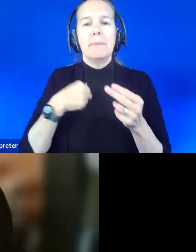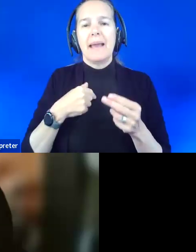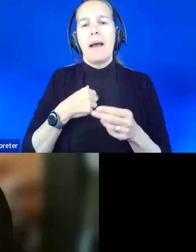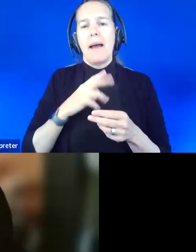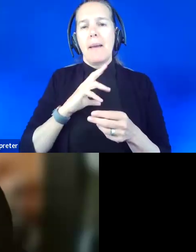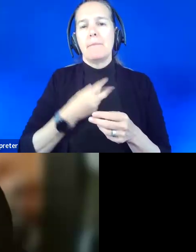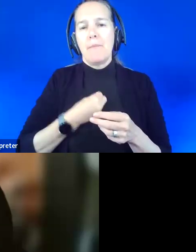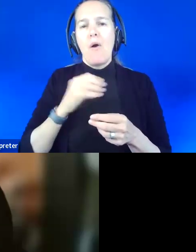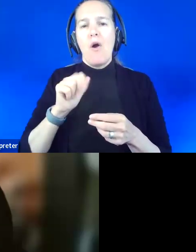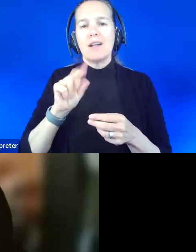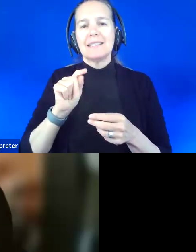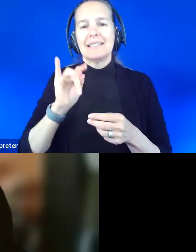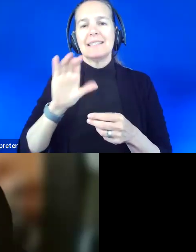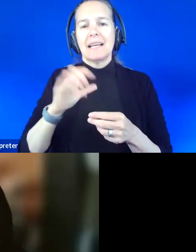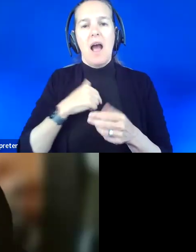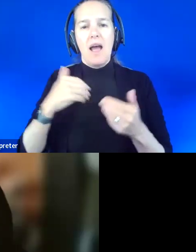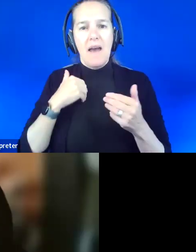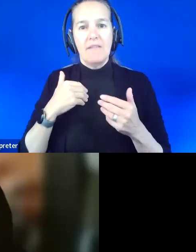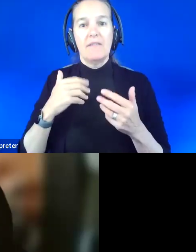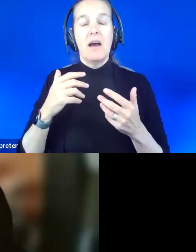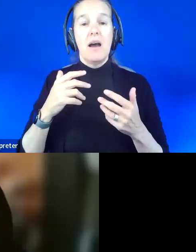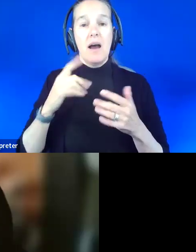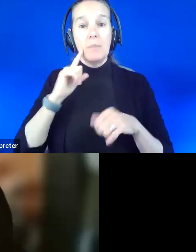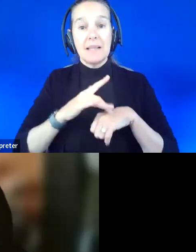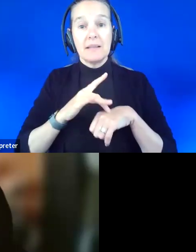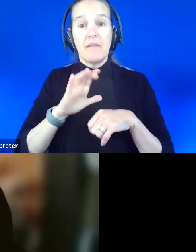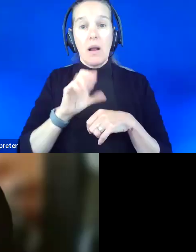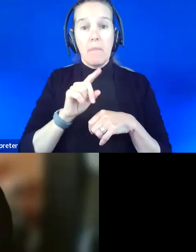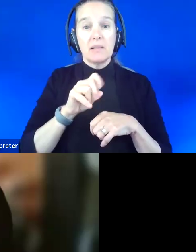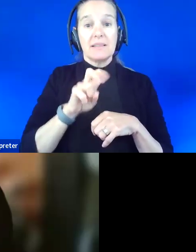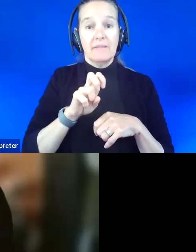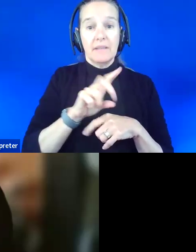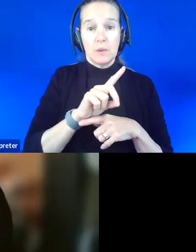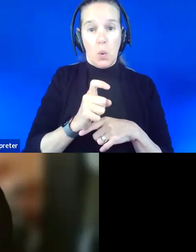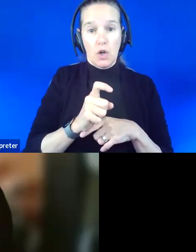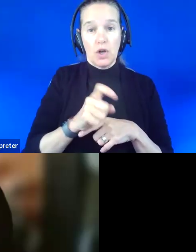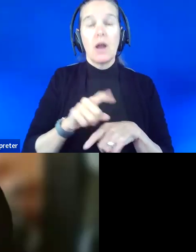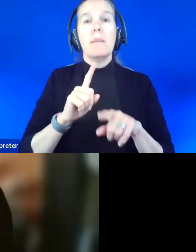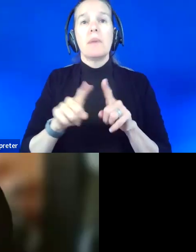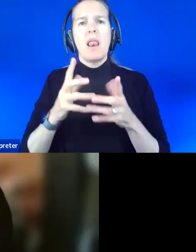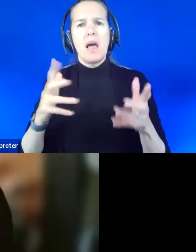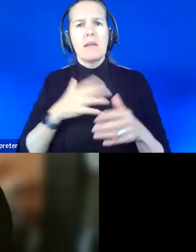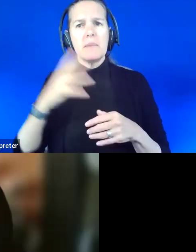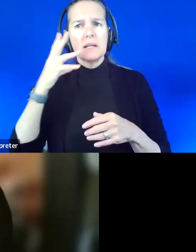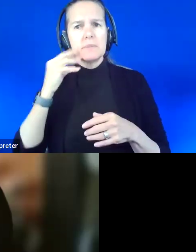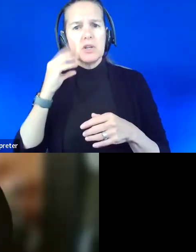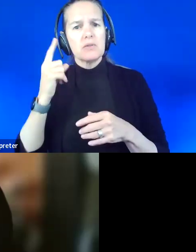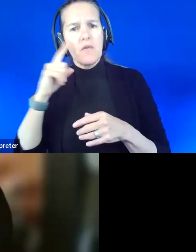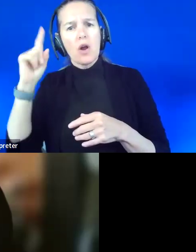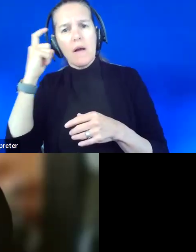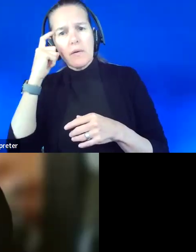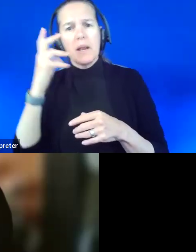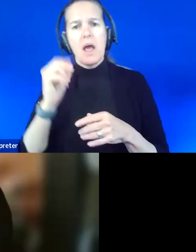and I have obsessive compulsive disorder. But a lot of my experience, both in these government roles and in other